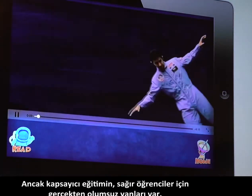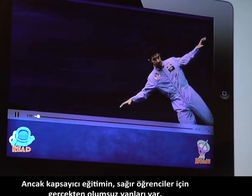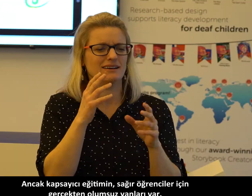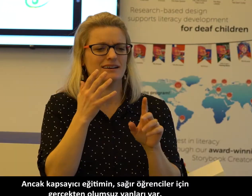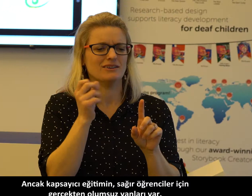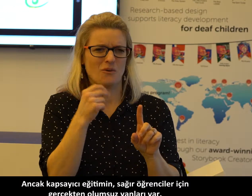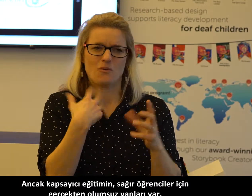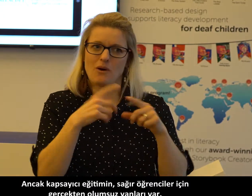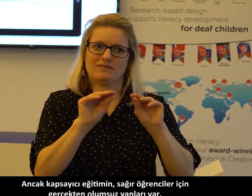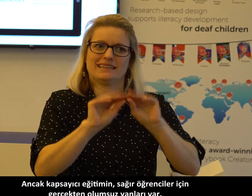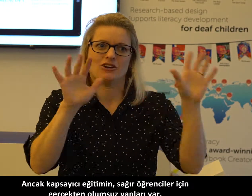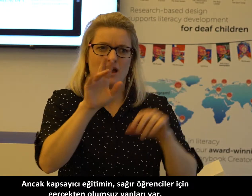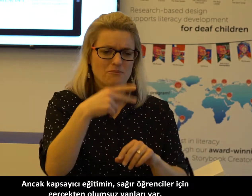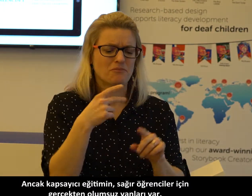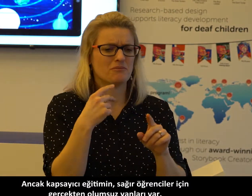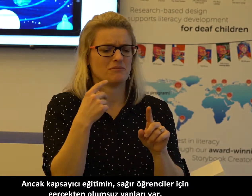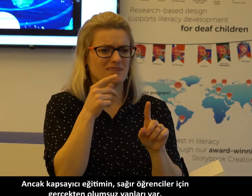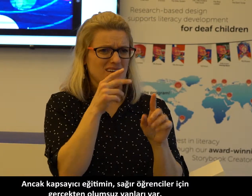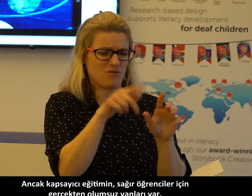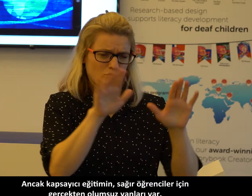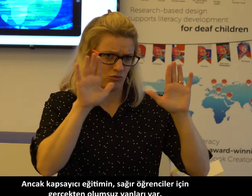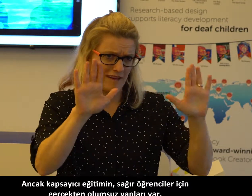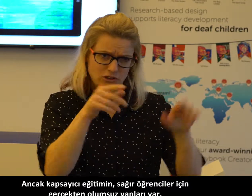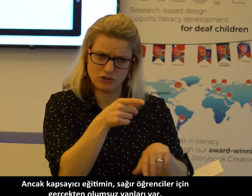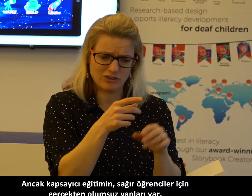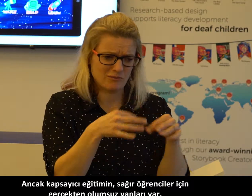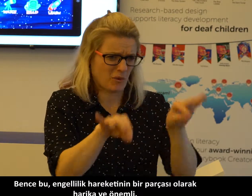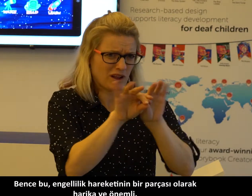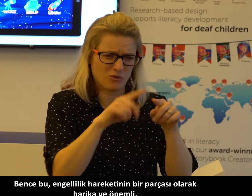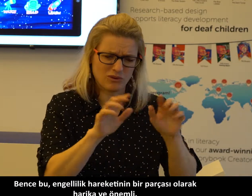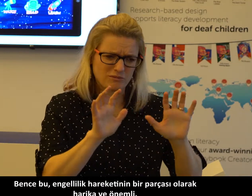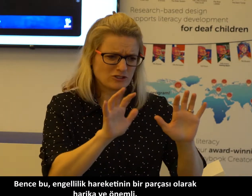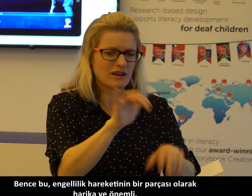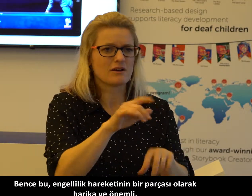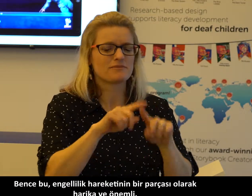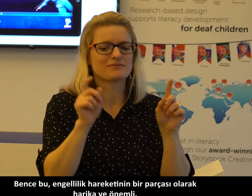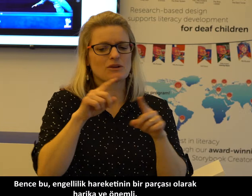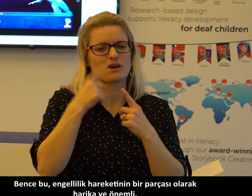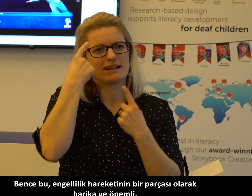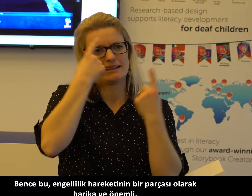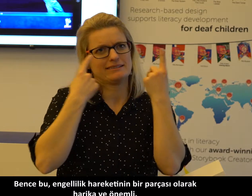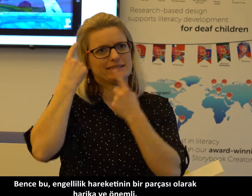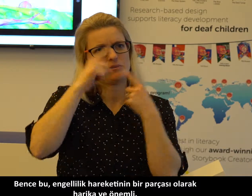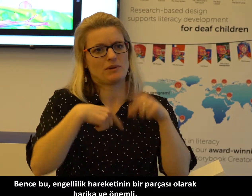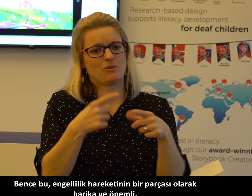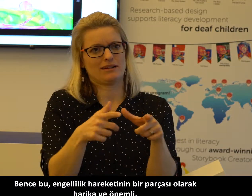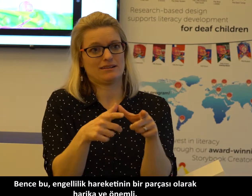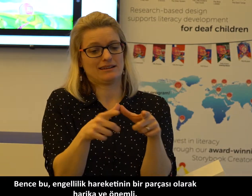inclusive education has really been a negative for deaf students. I think it is wonderful and important as part of the movement